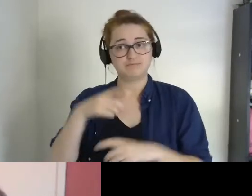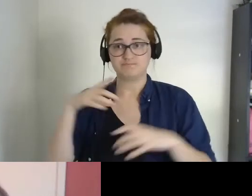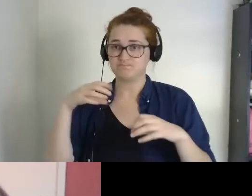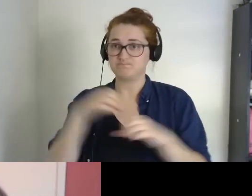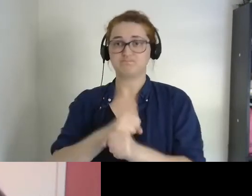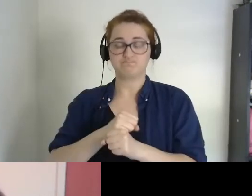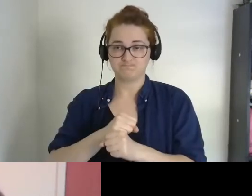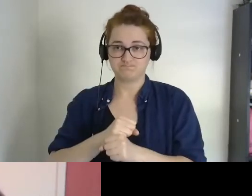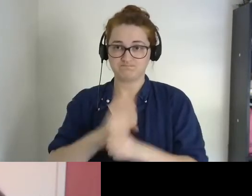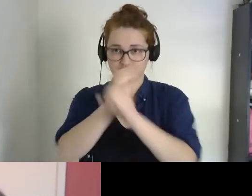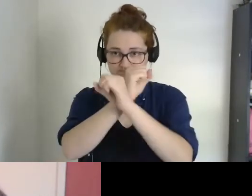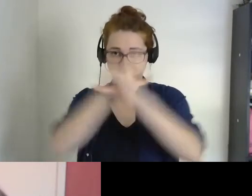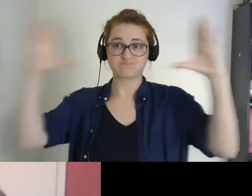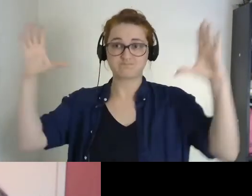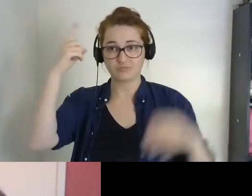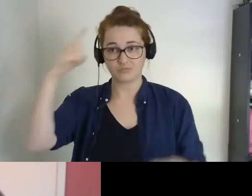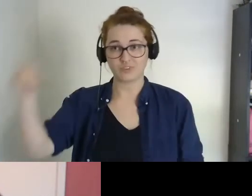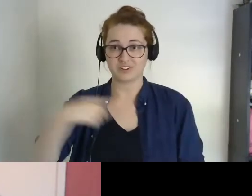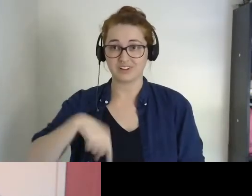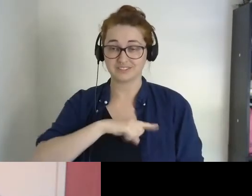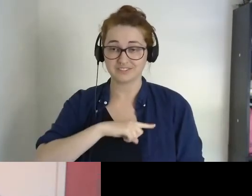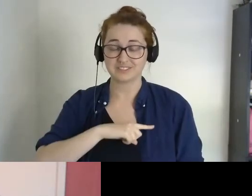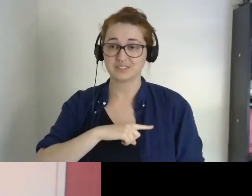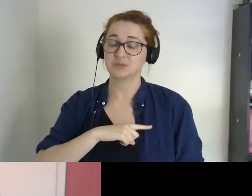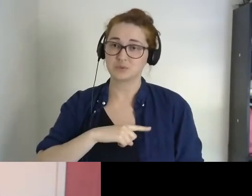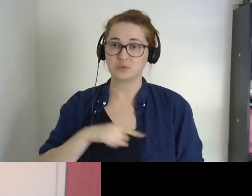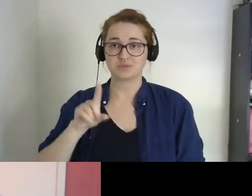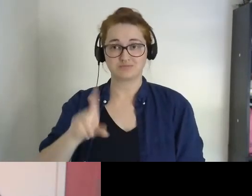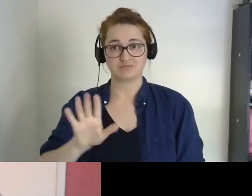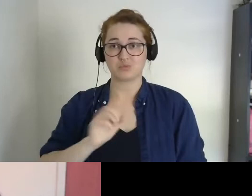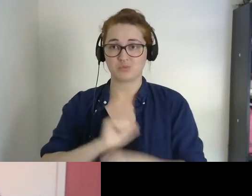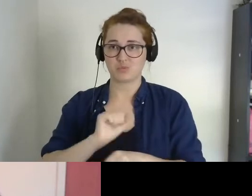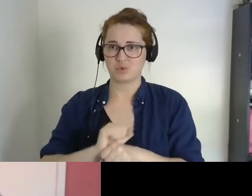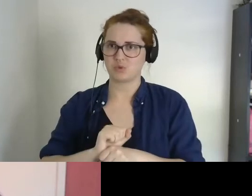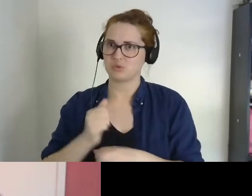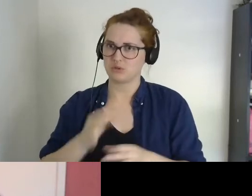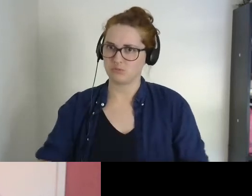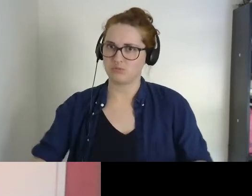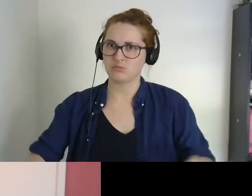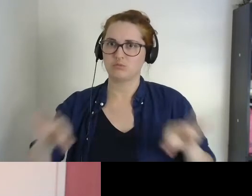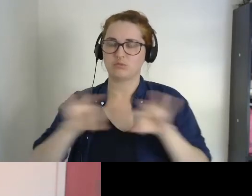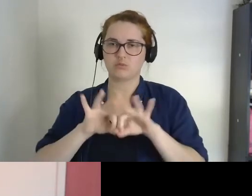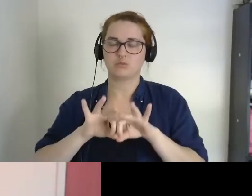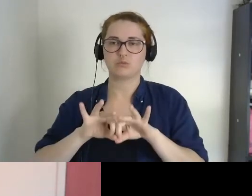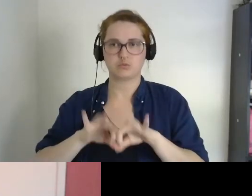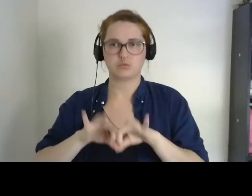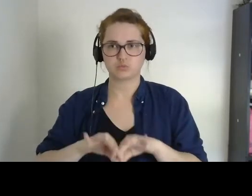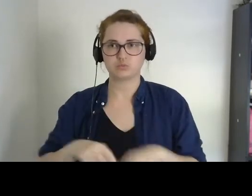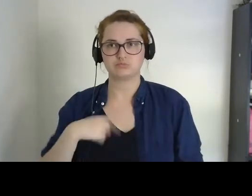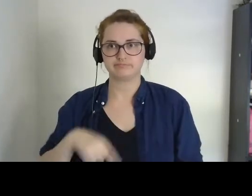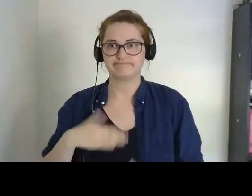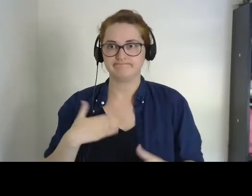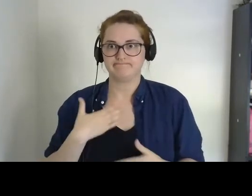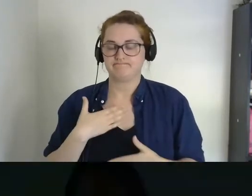helped us understand and get a sense for this important work and the significance of it. So we really appreciate that and